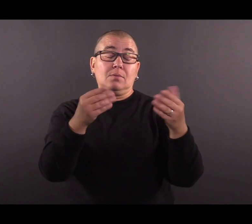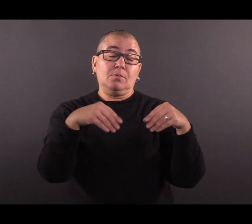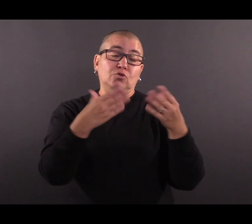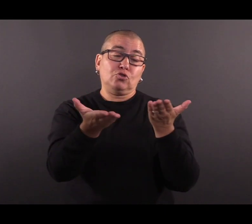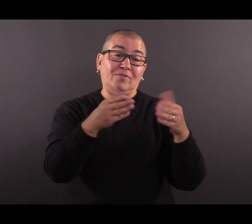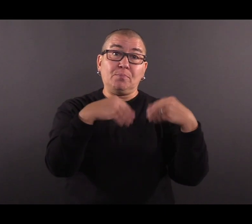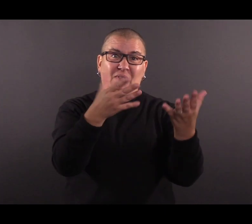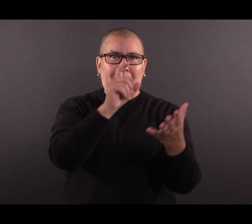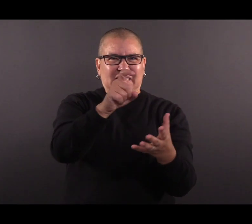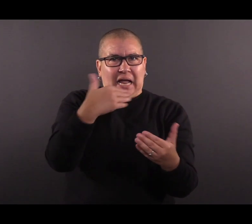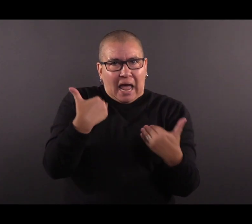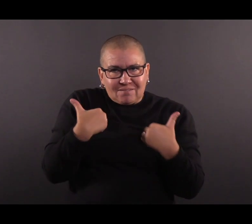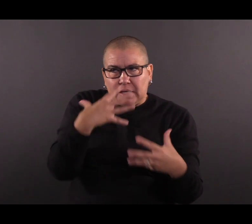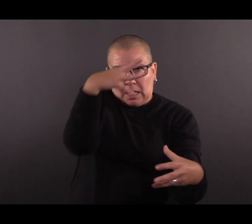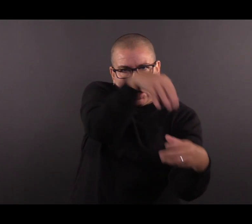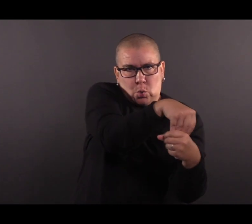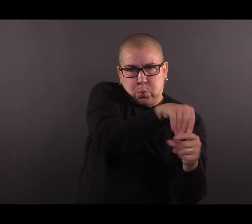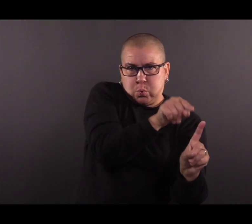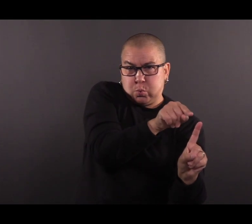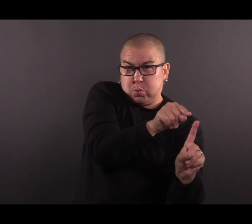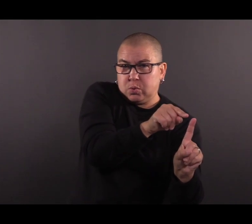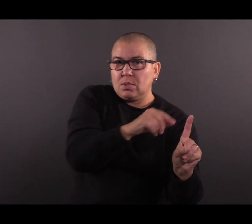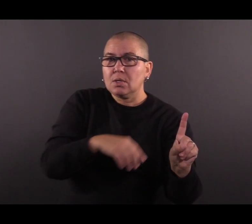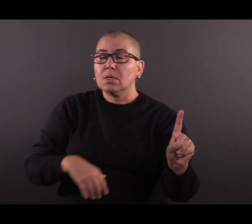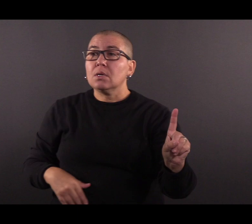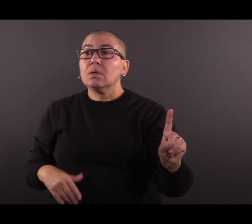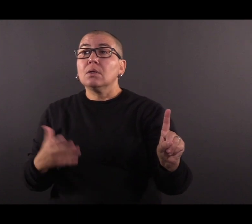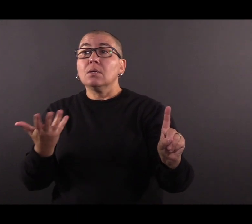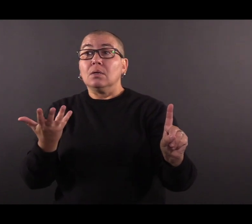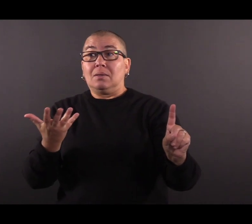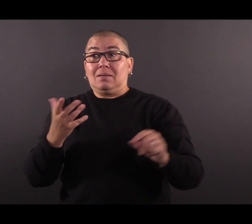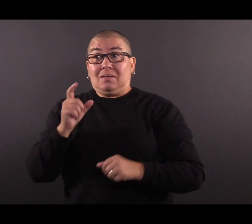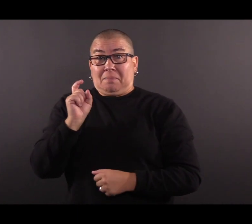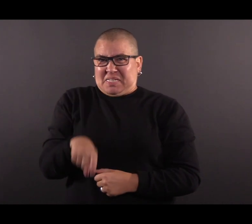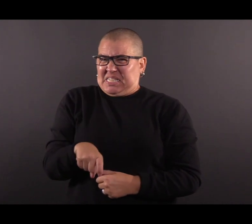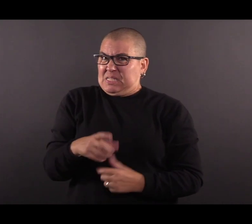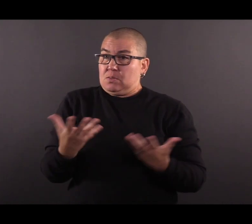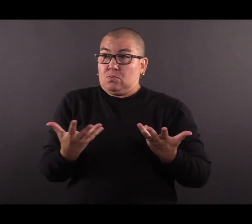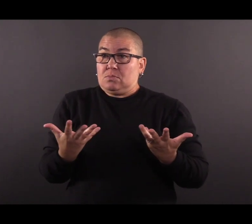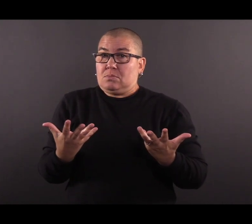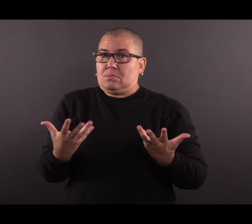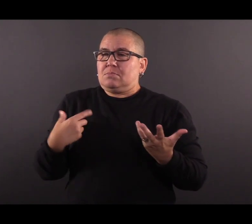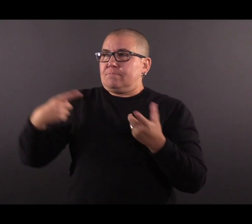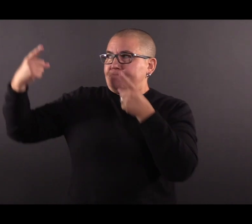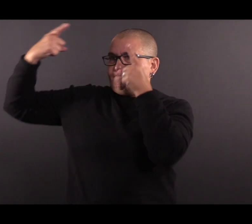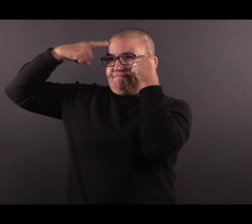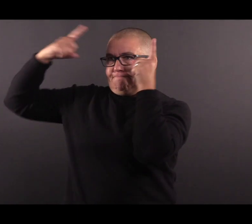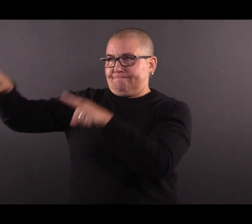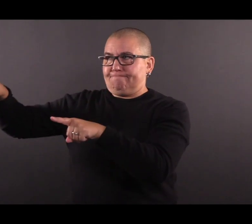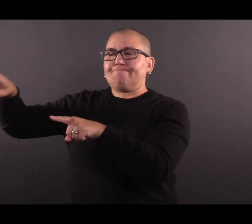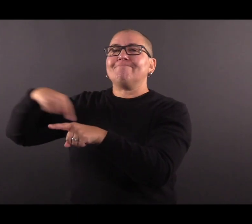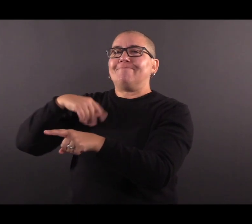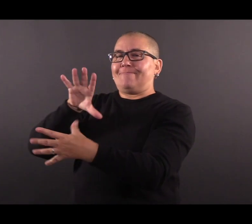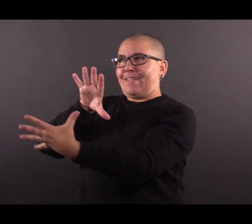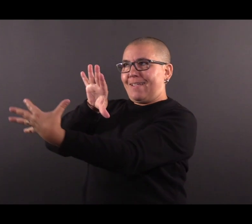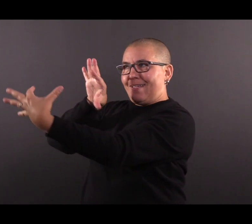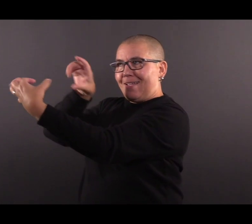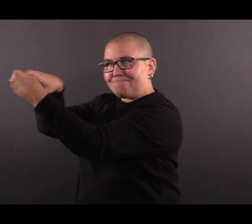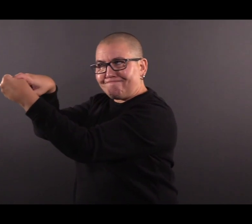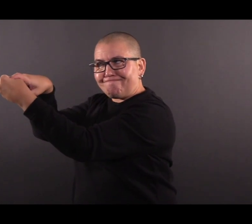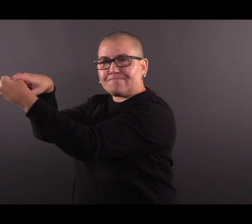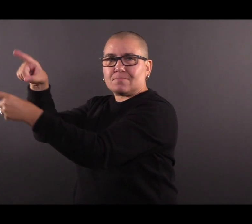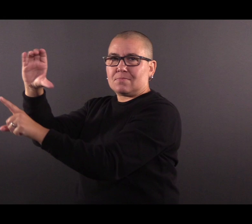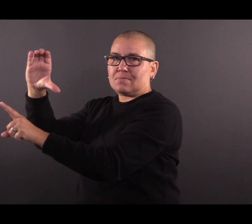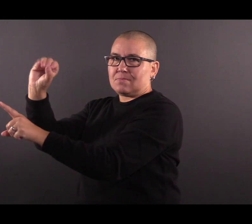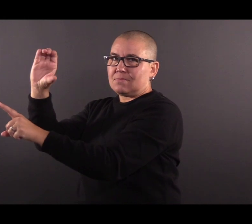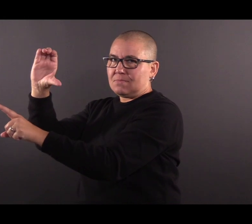Providers must also include the following in their programming after they are awarded funding. All funded applicants must agree